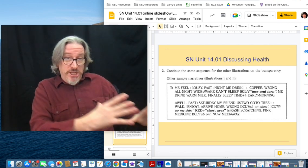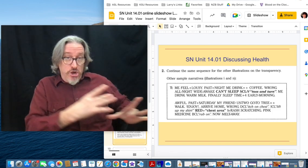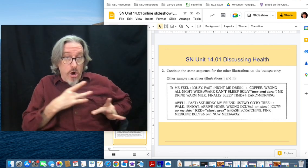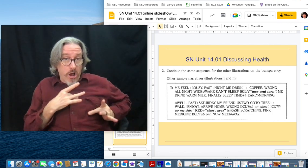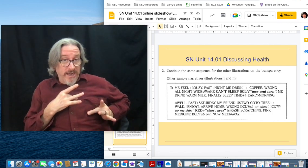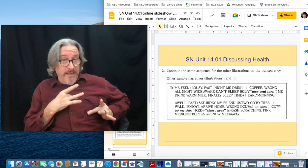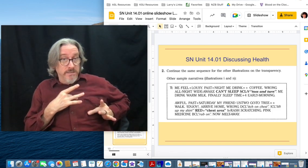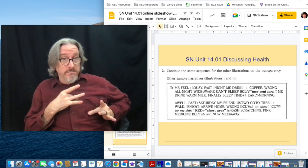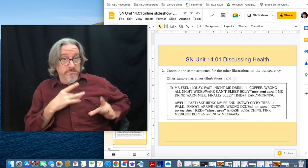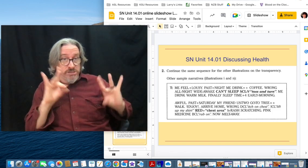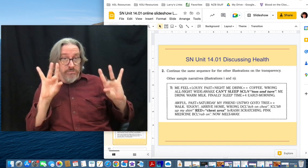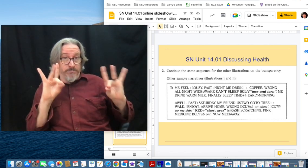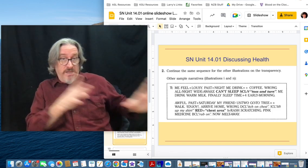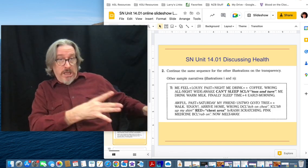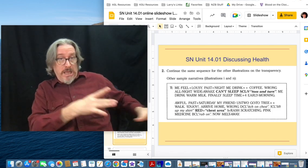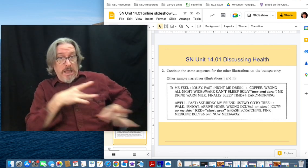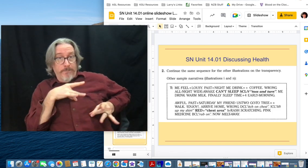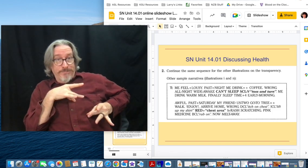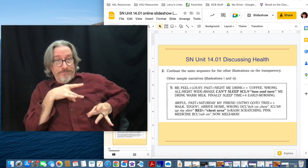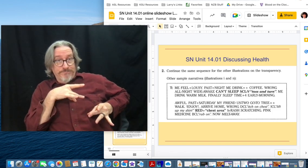She caught it. So